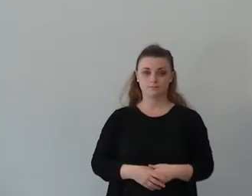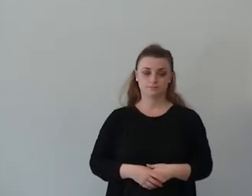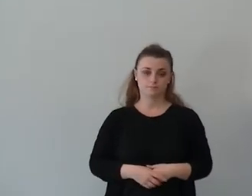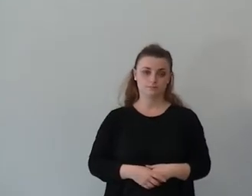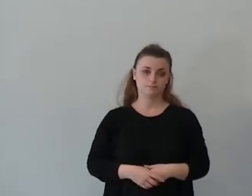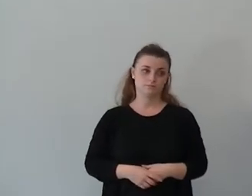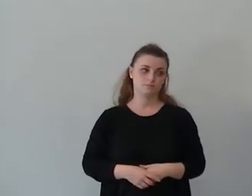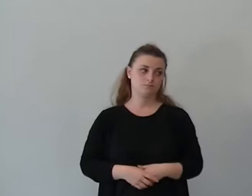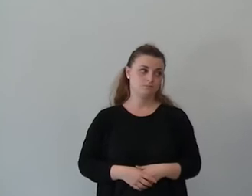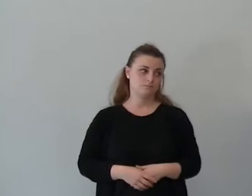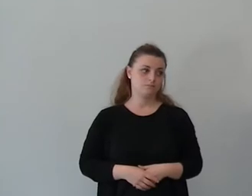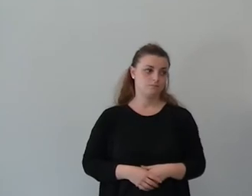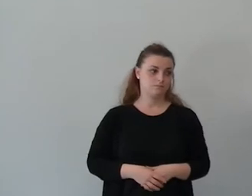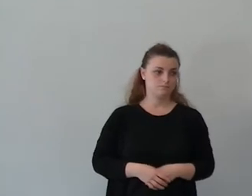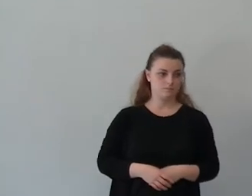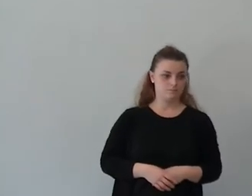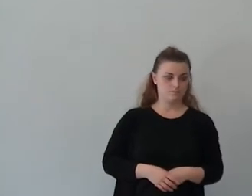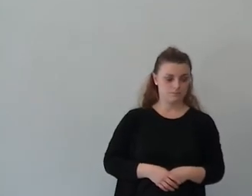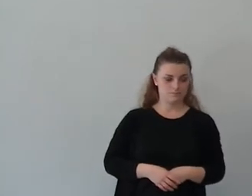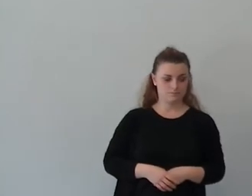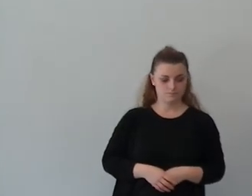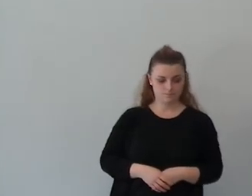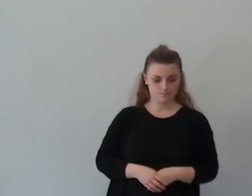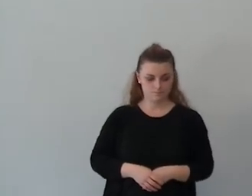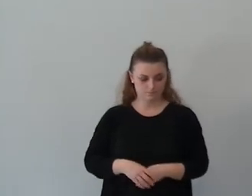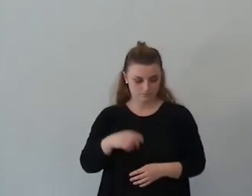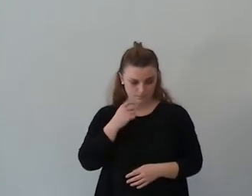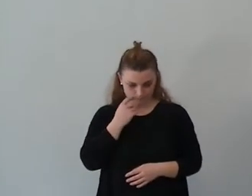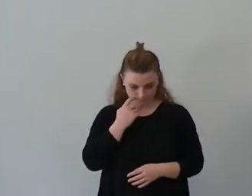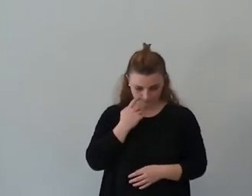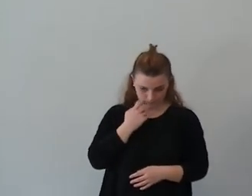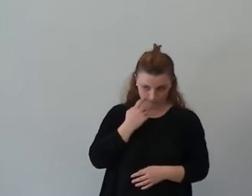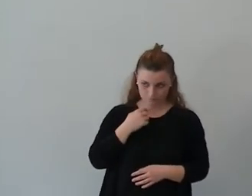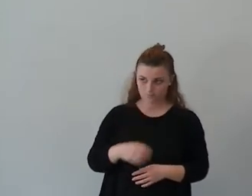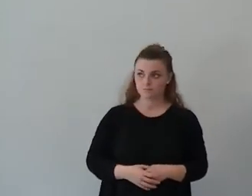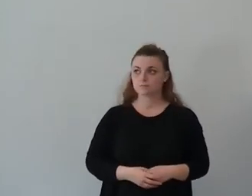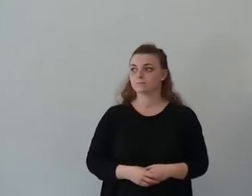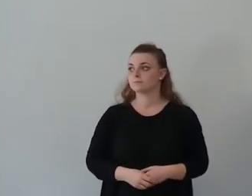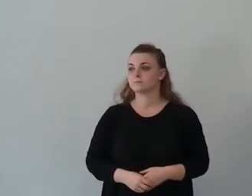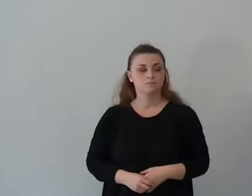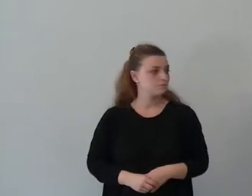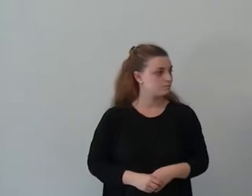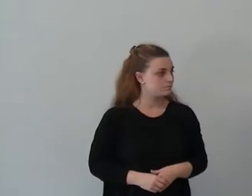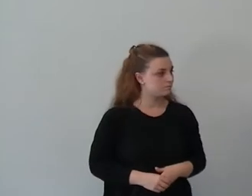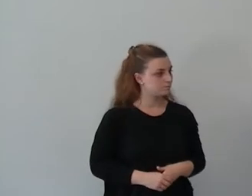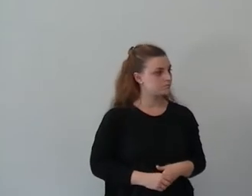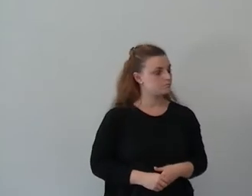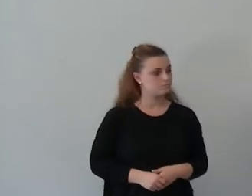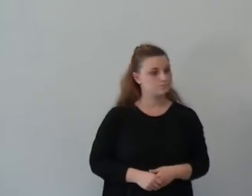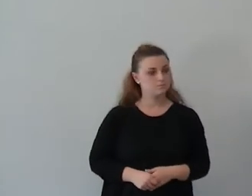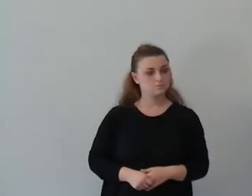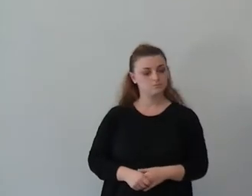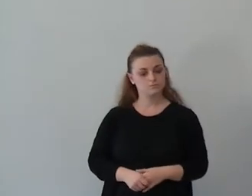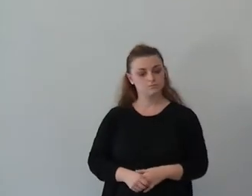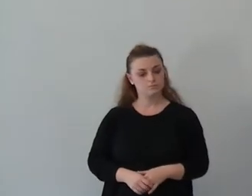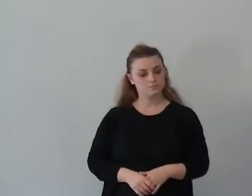faith. And this is not from yourself. It is a gift of God, not by works, so that no one can boast. For